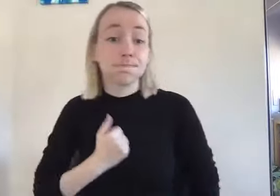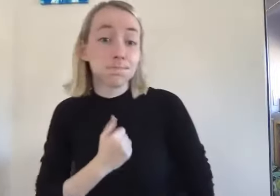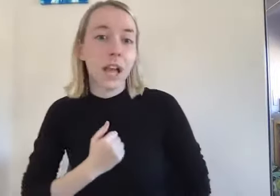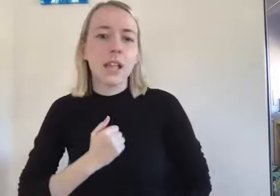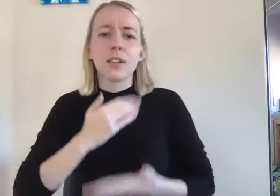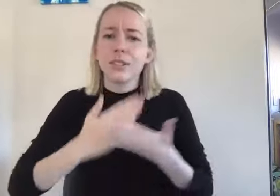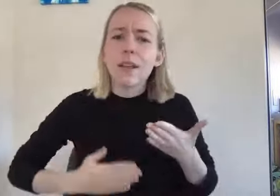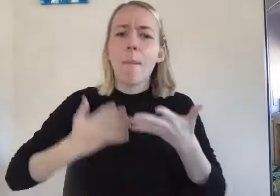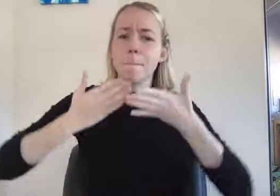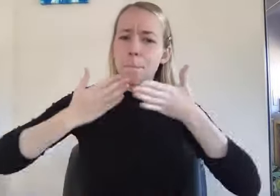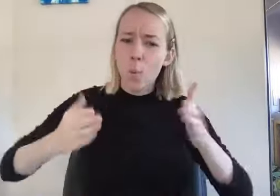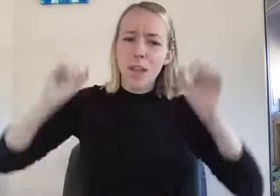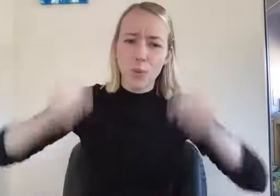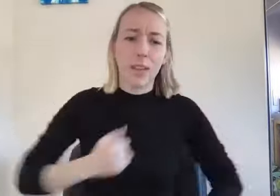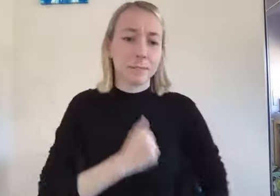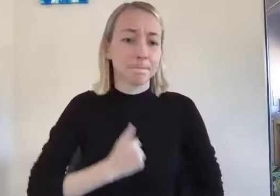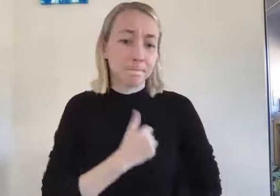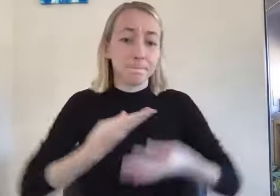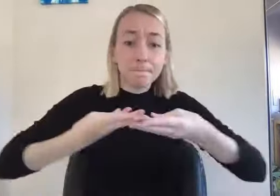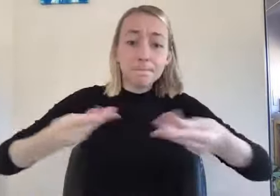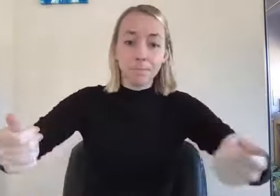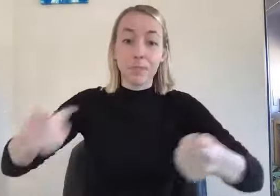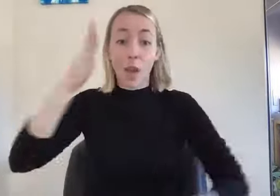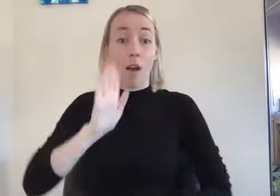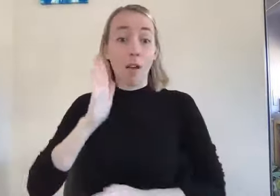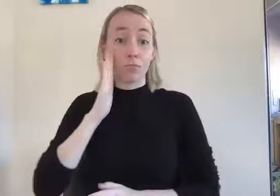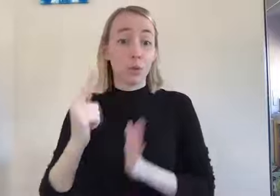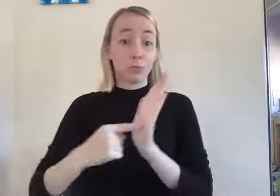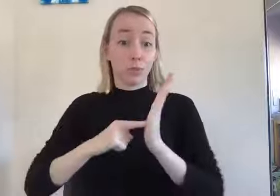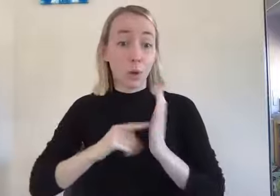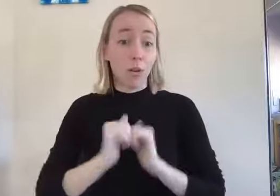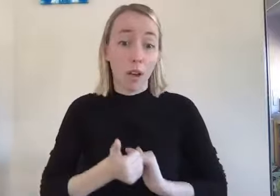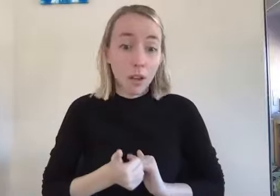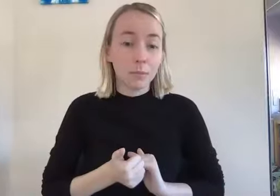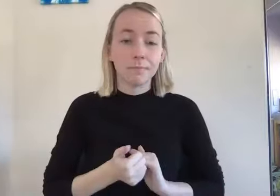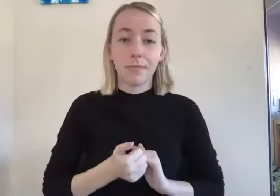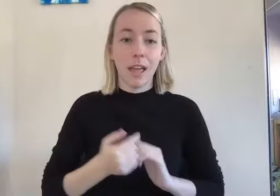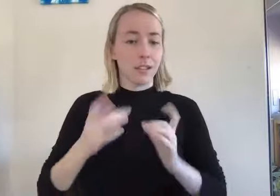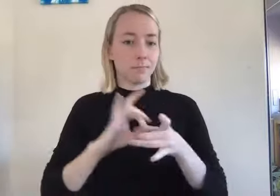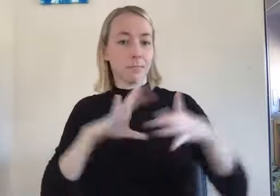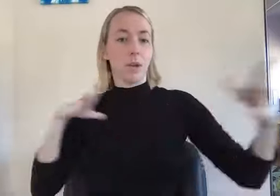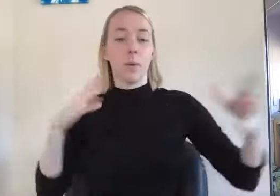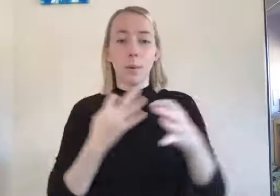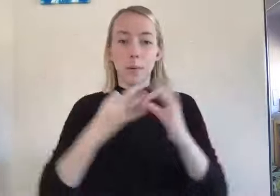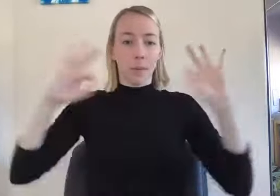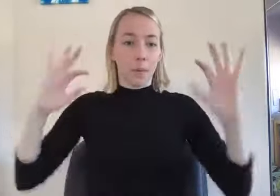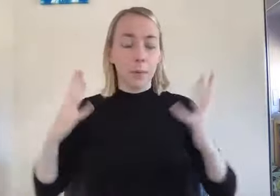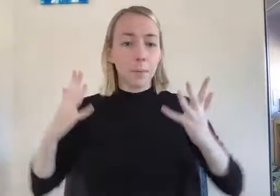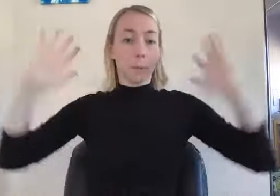have. There's some way to make an amends, and God will show you how to do that. And you can get completely free and finish